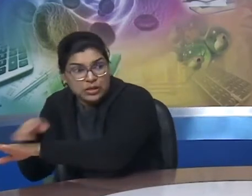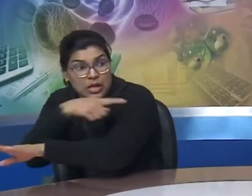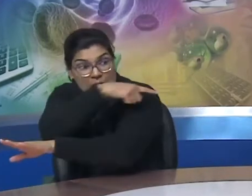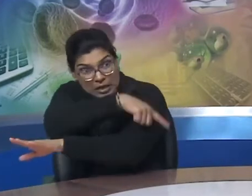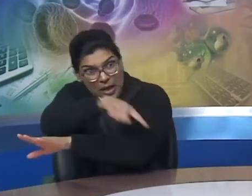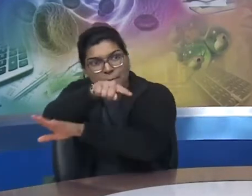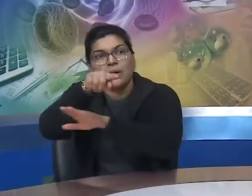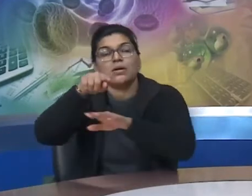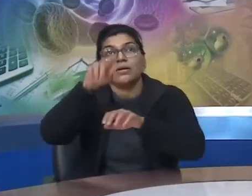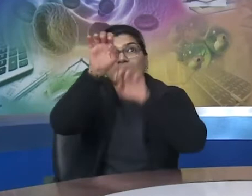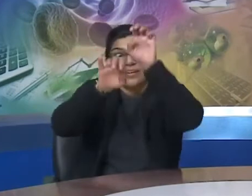attic.